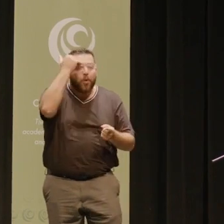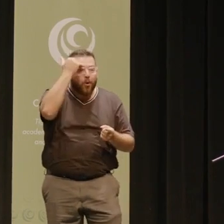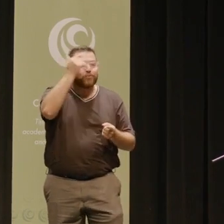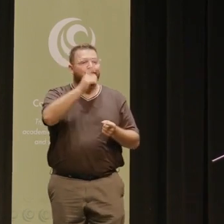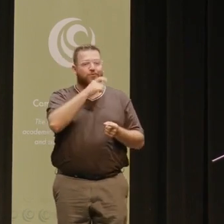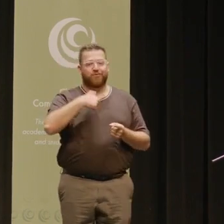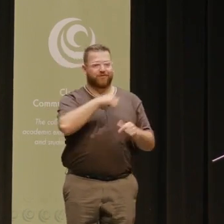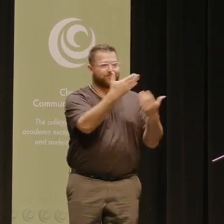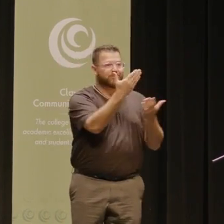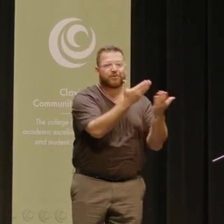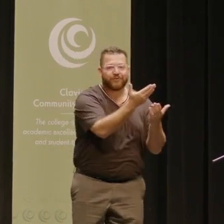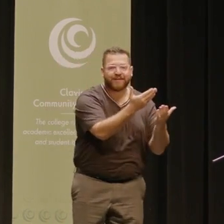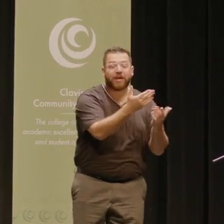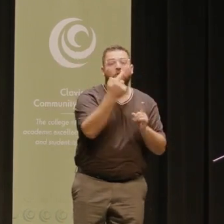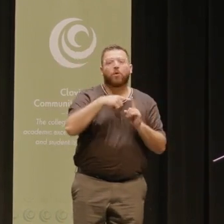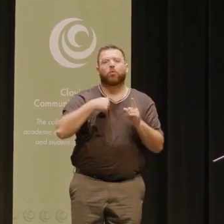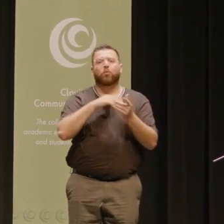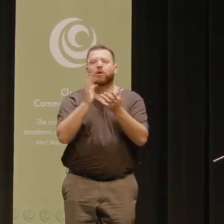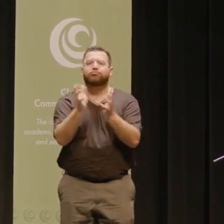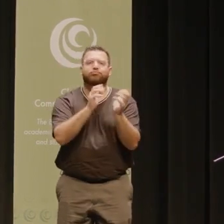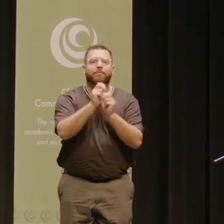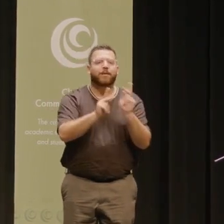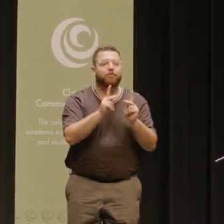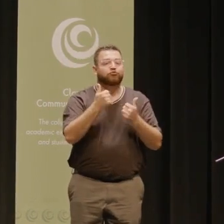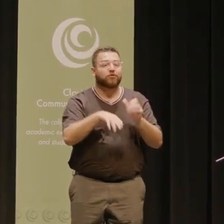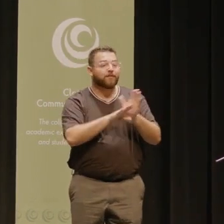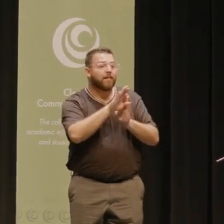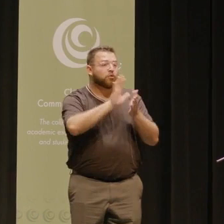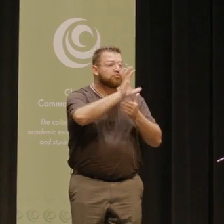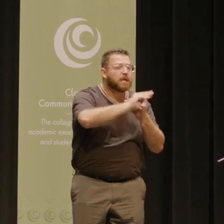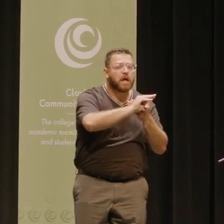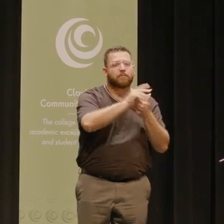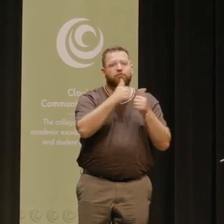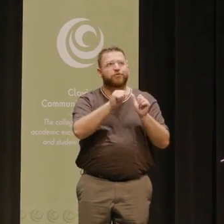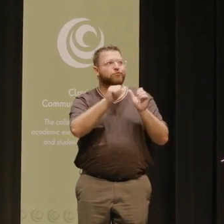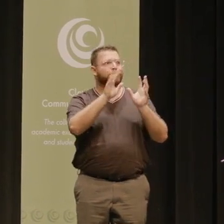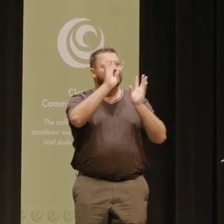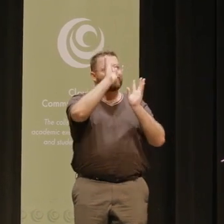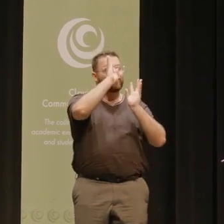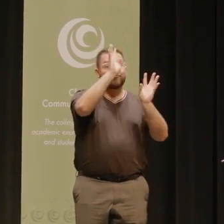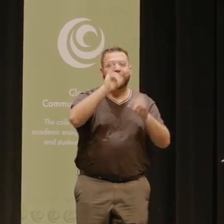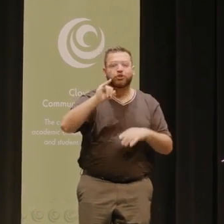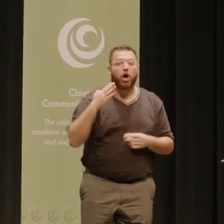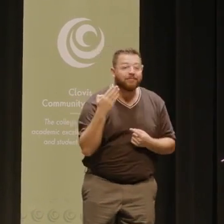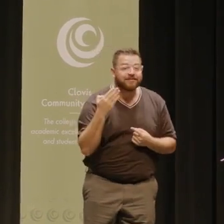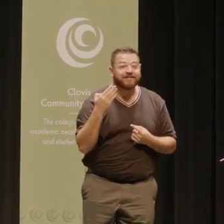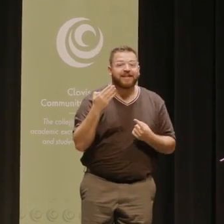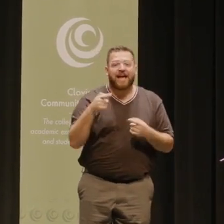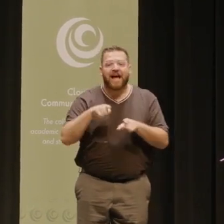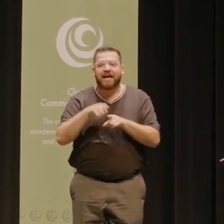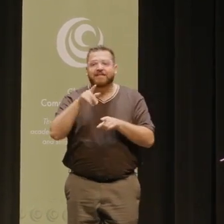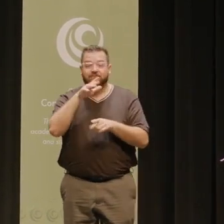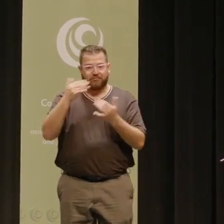we're serving. And when we talk to people and we try to build this curriculum and we try to create jobs as farm workers